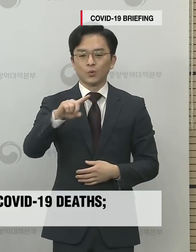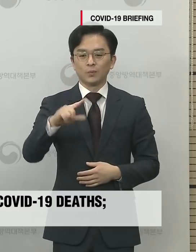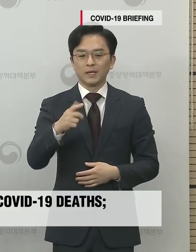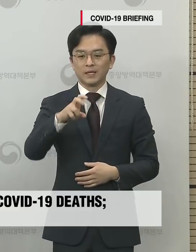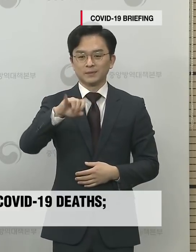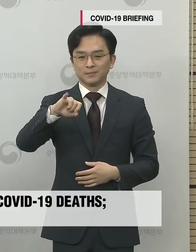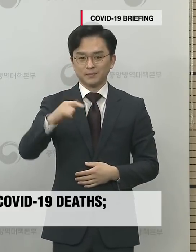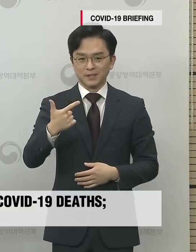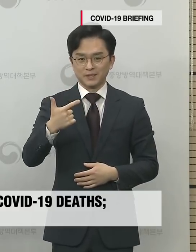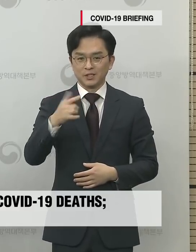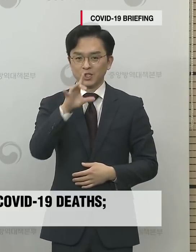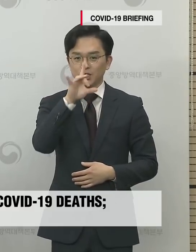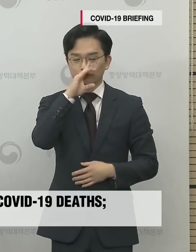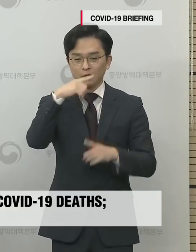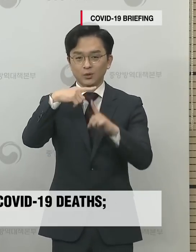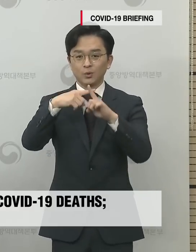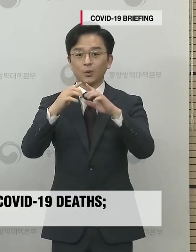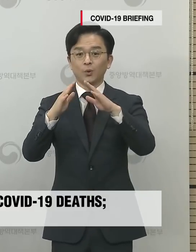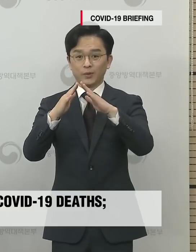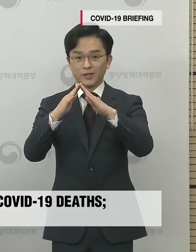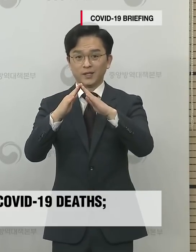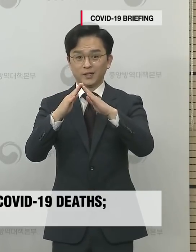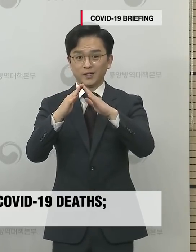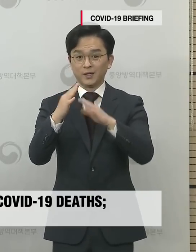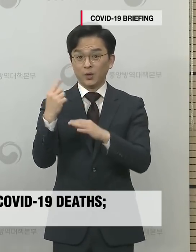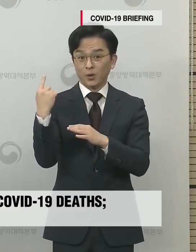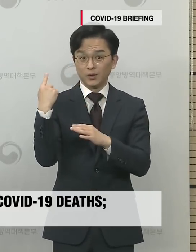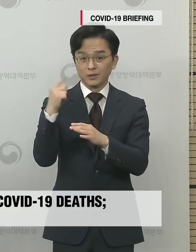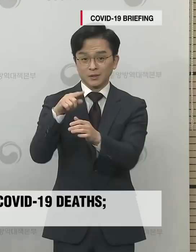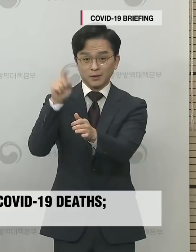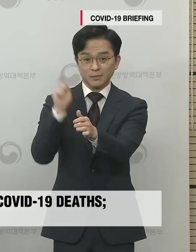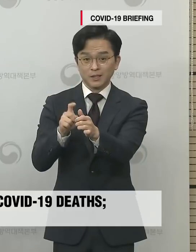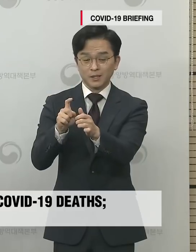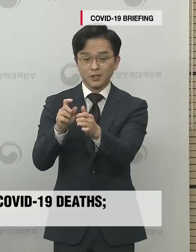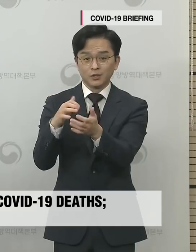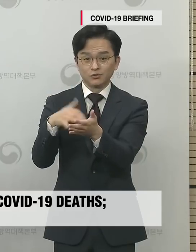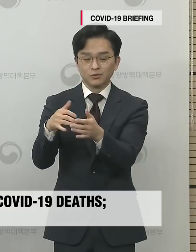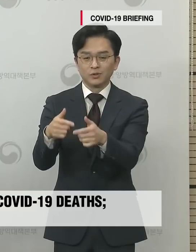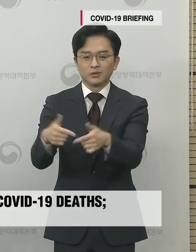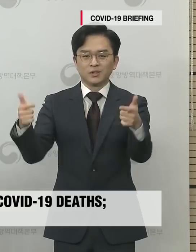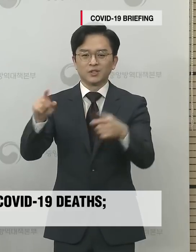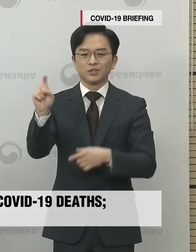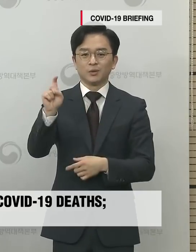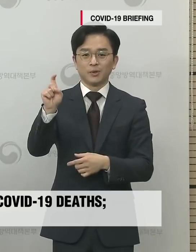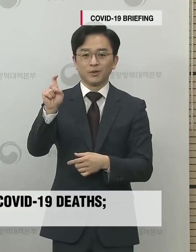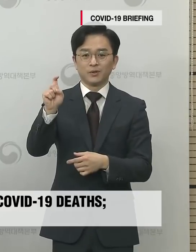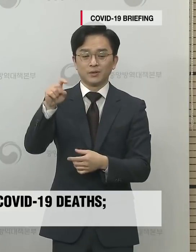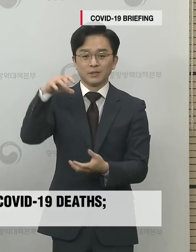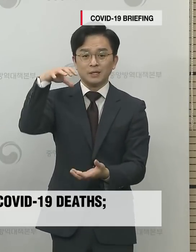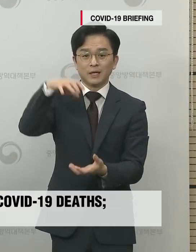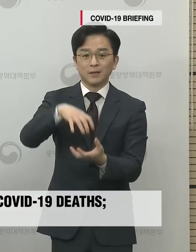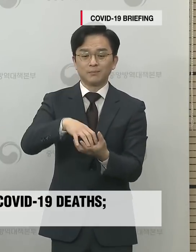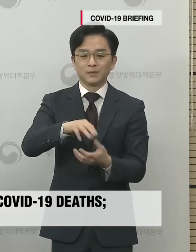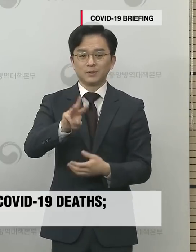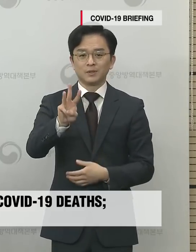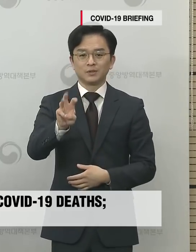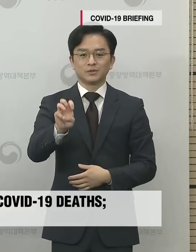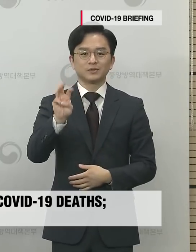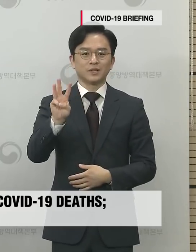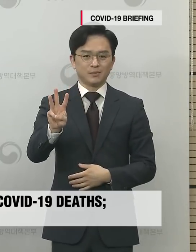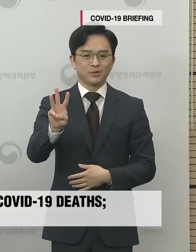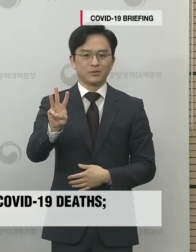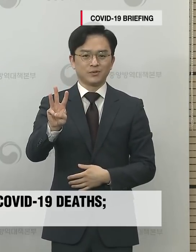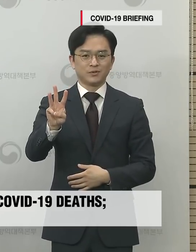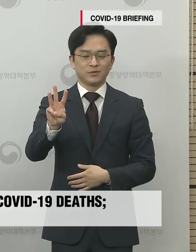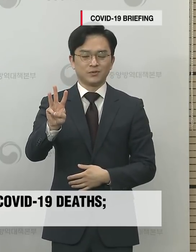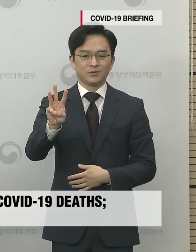the Manmin Central Church in Gurogu District, Seoul, which saw 10 additional cases from the day before. And now